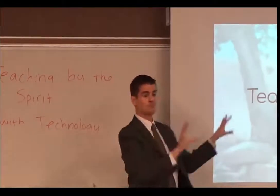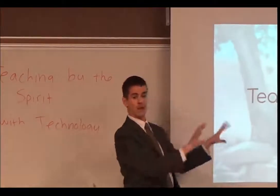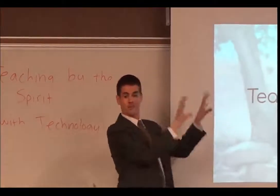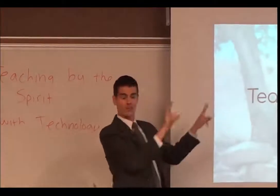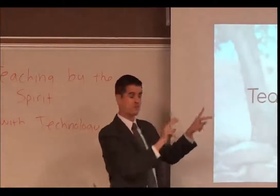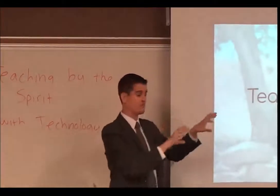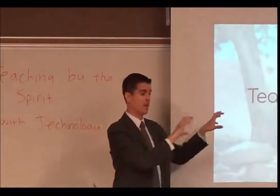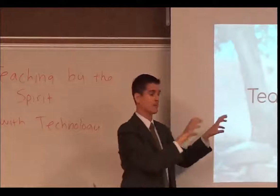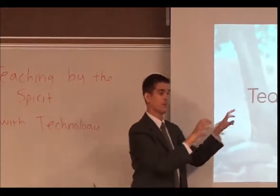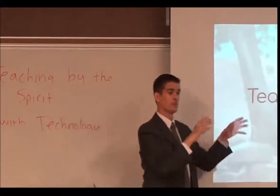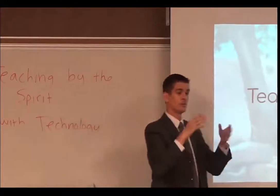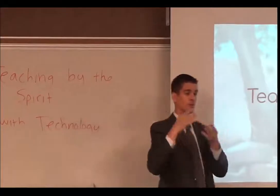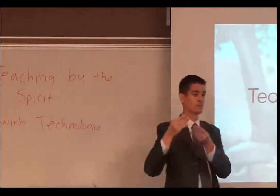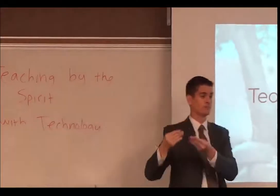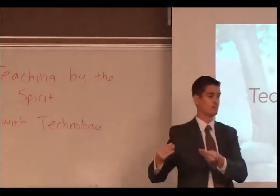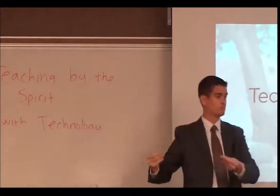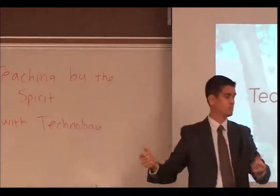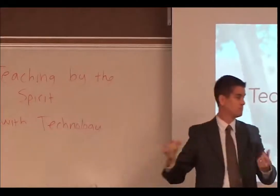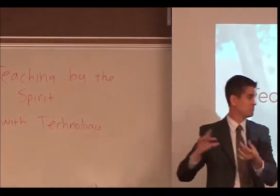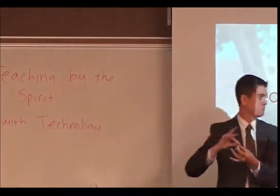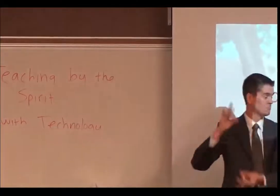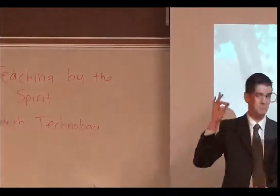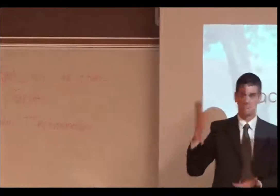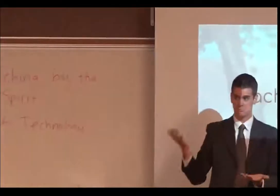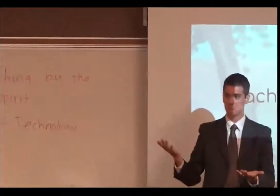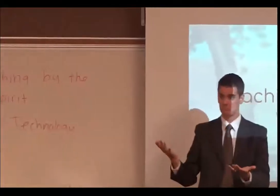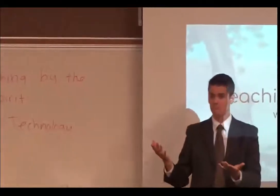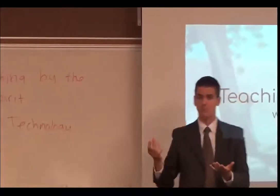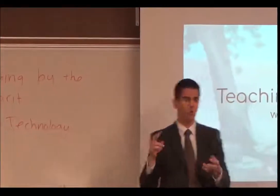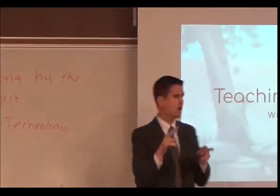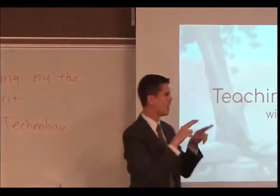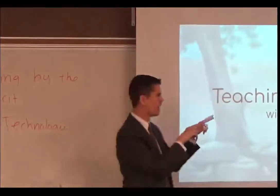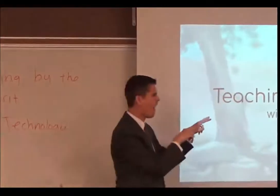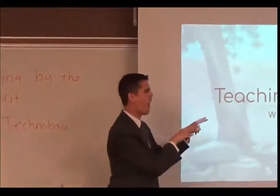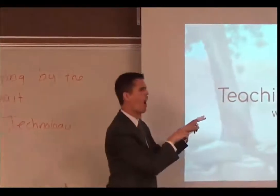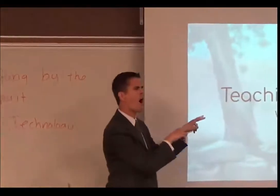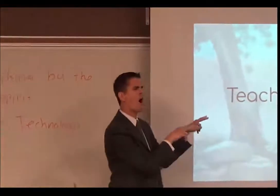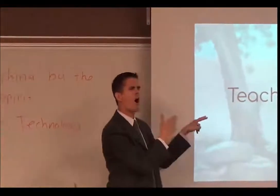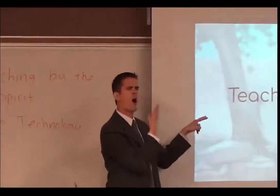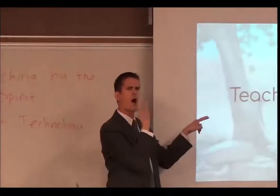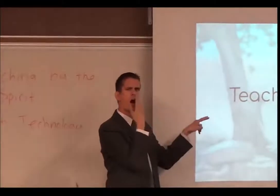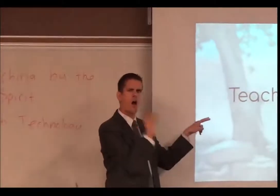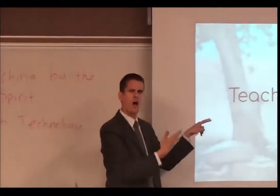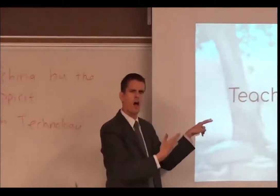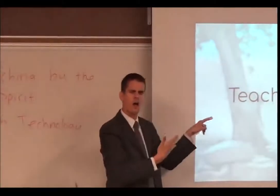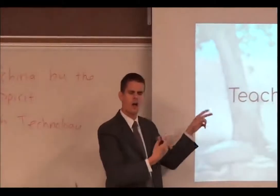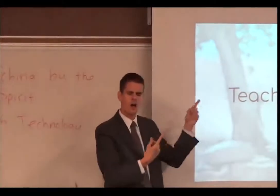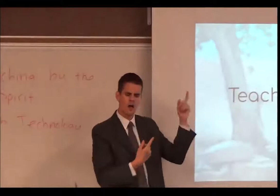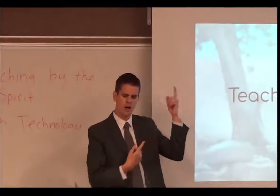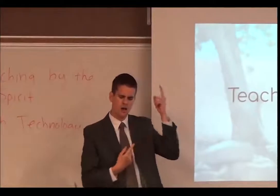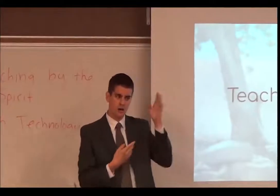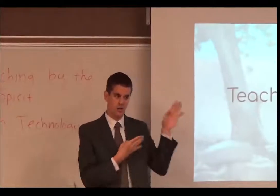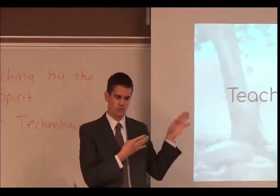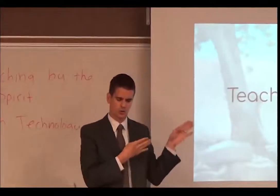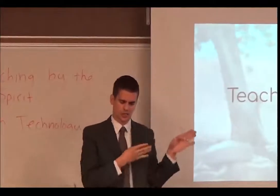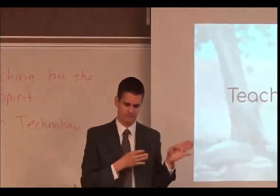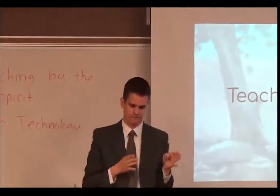to our mind, feelings to our hearts. And technology uses that Spirit and help with that. It kind